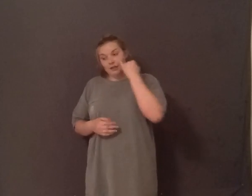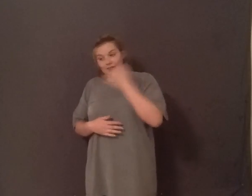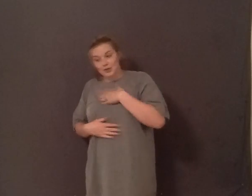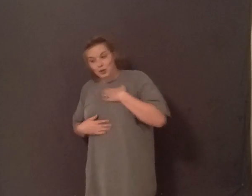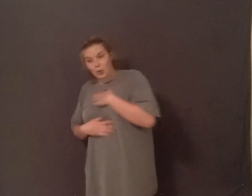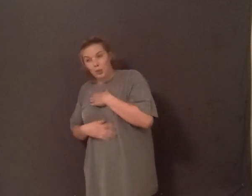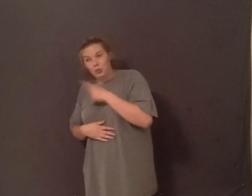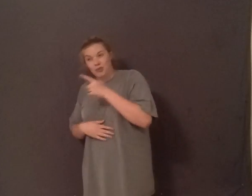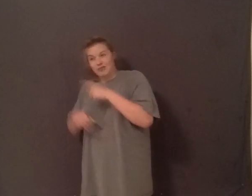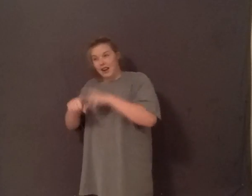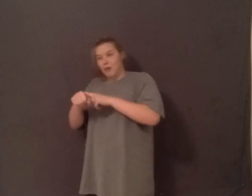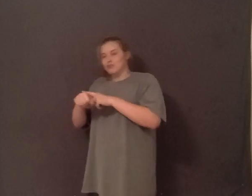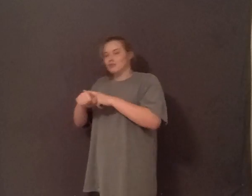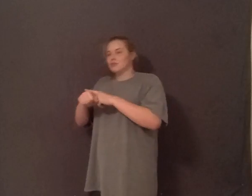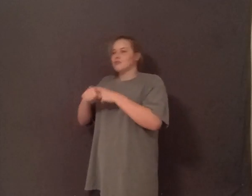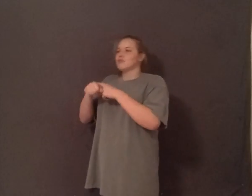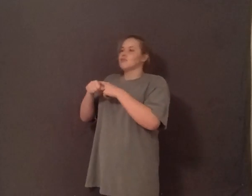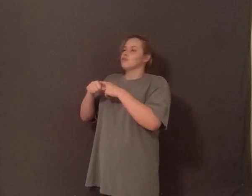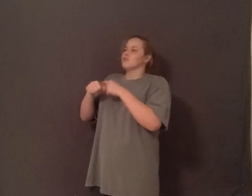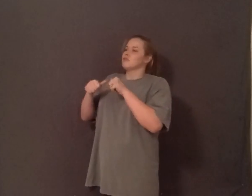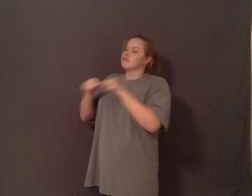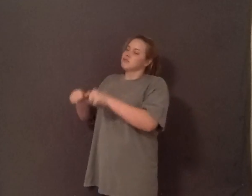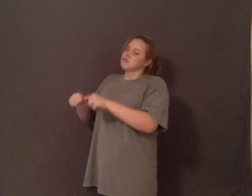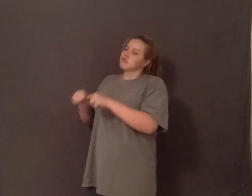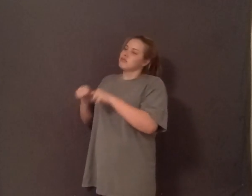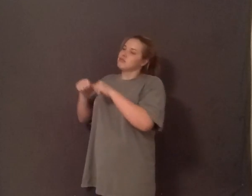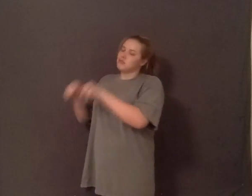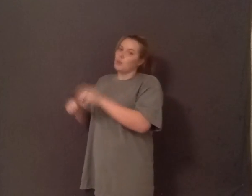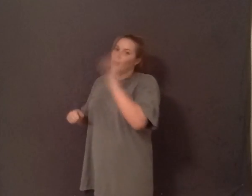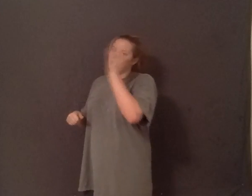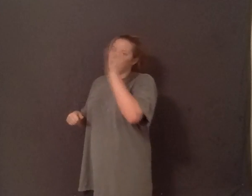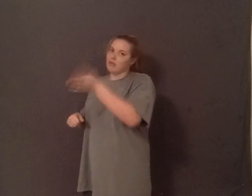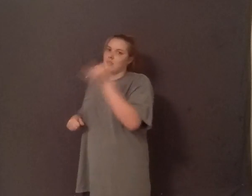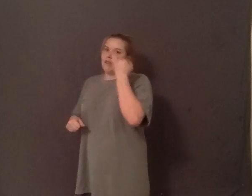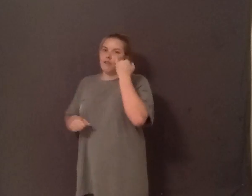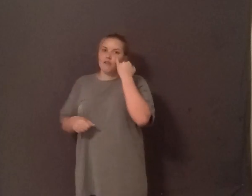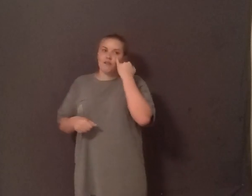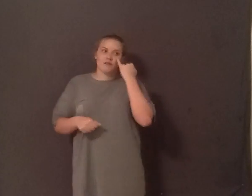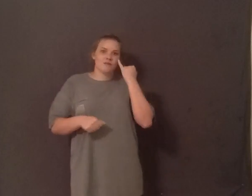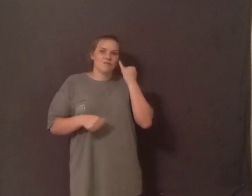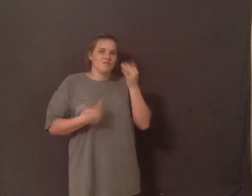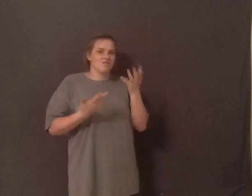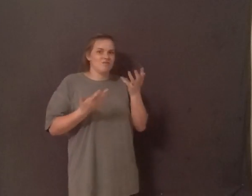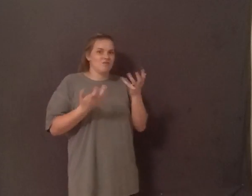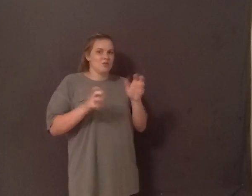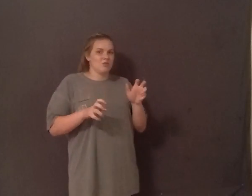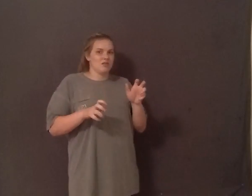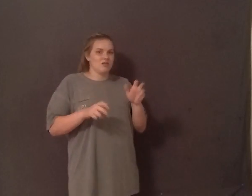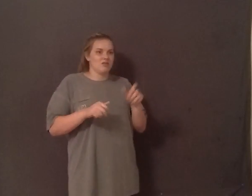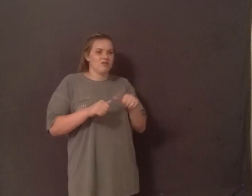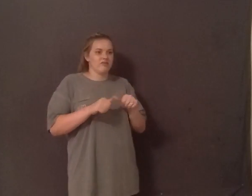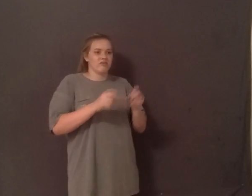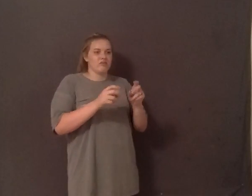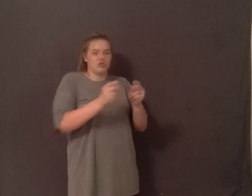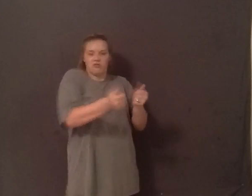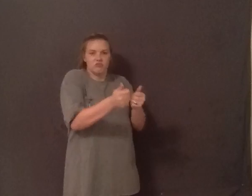don't? Well, if you enjoy it, you'll spend more time on it. You'll do it sooner. You'll spend more time on it. And while you're doing a task,